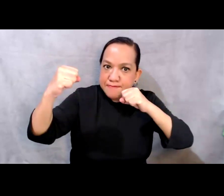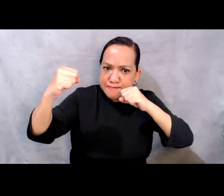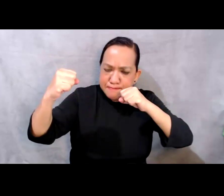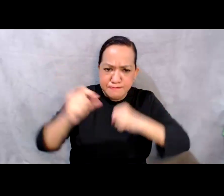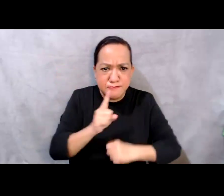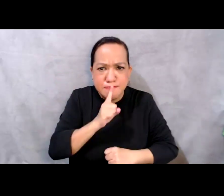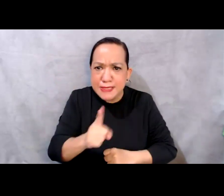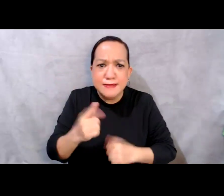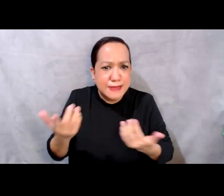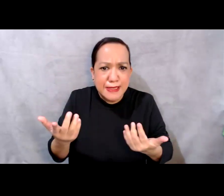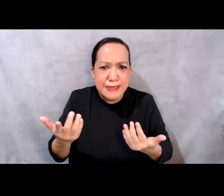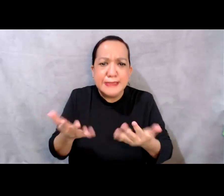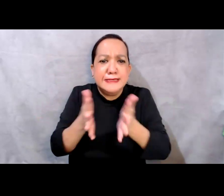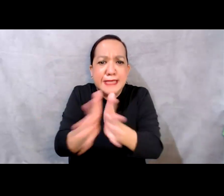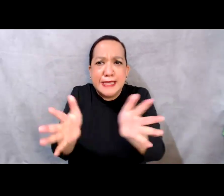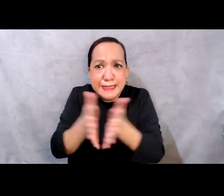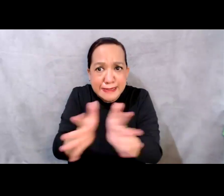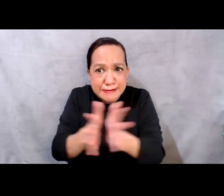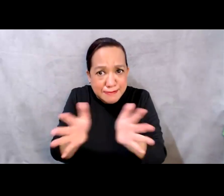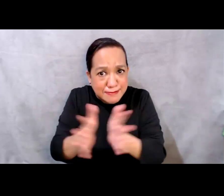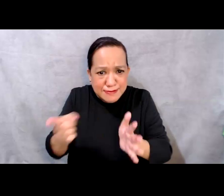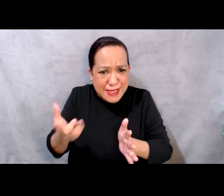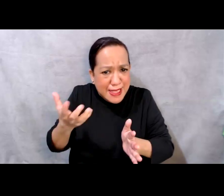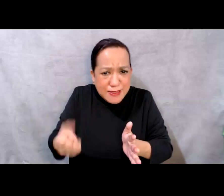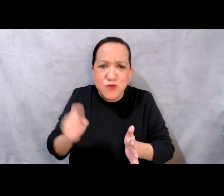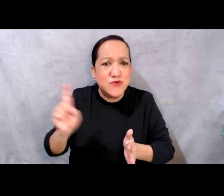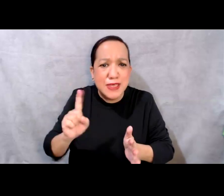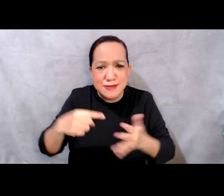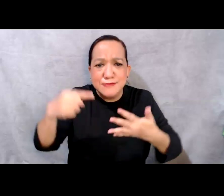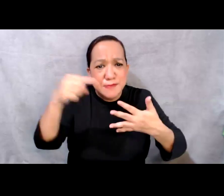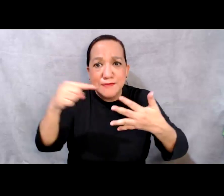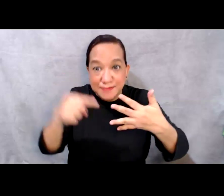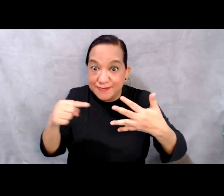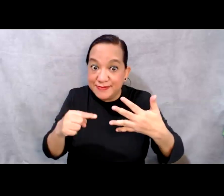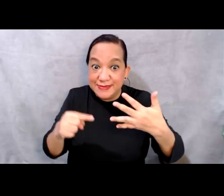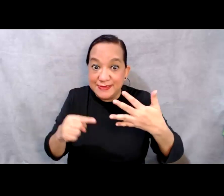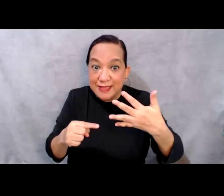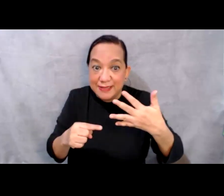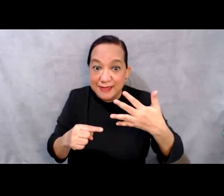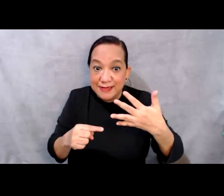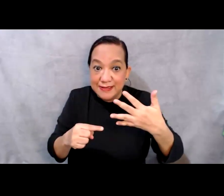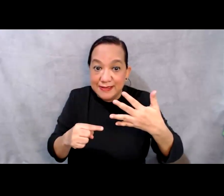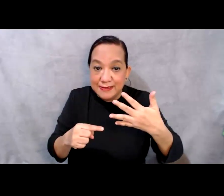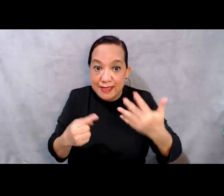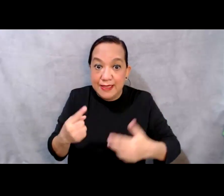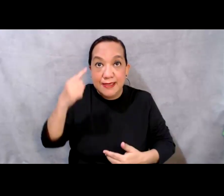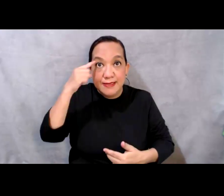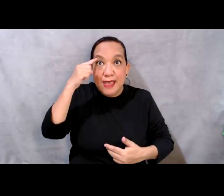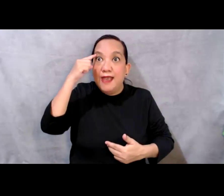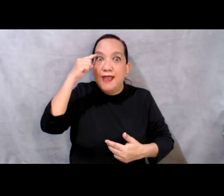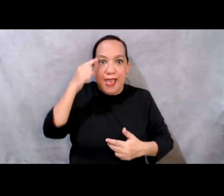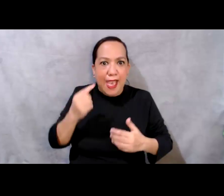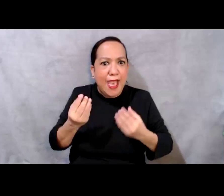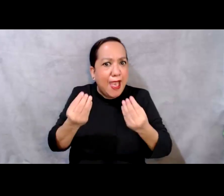of time was the process through which the management came up with the action plan. So I think we sometimes forget that